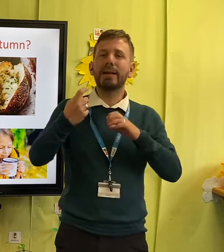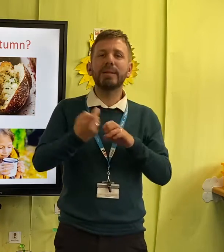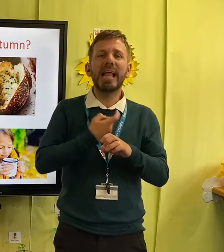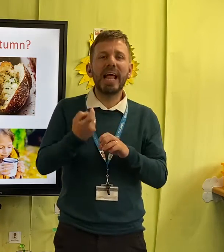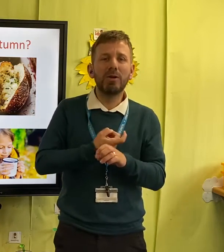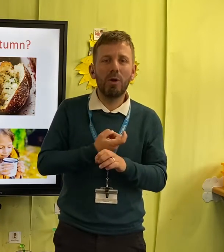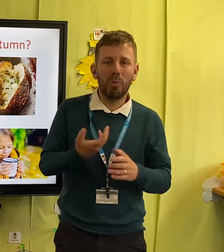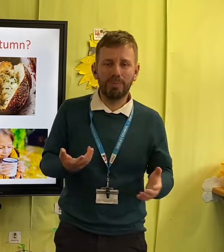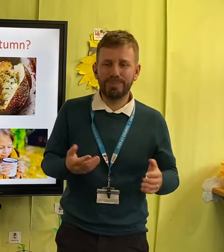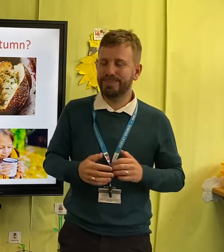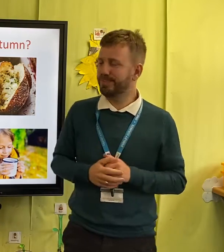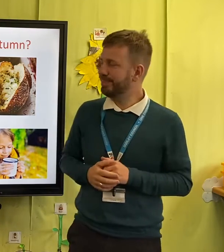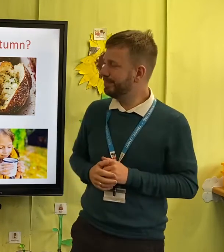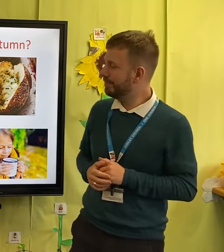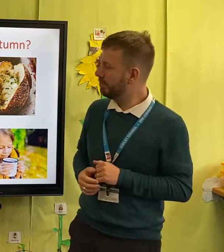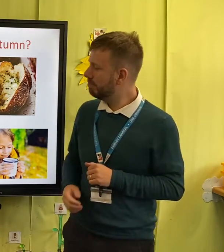perhaps a jacket potato,